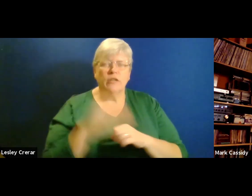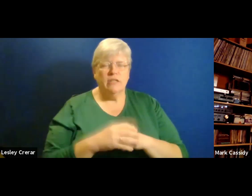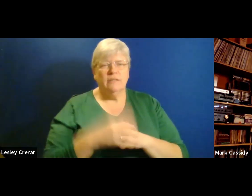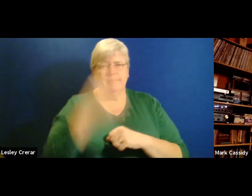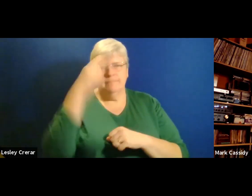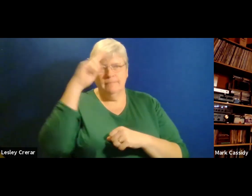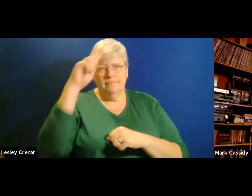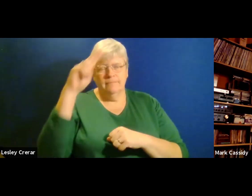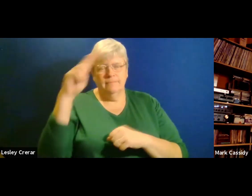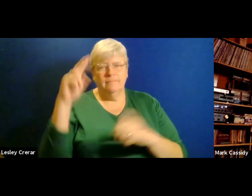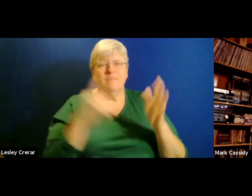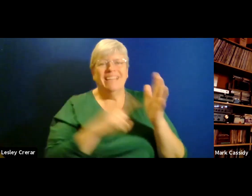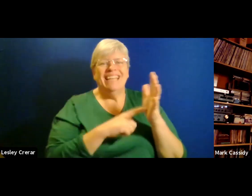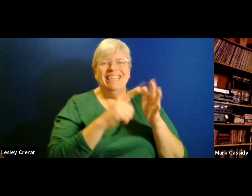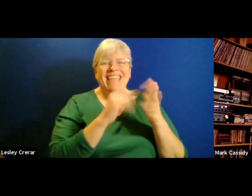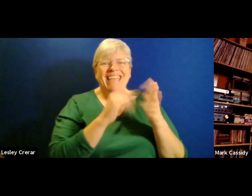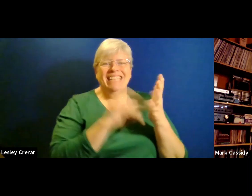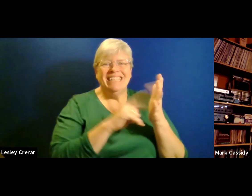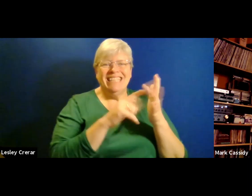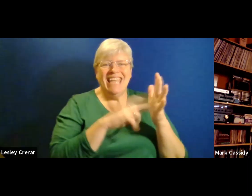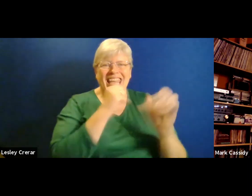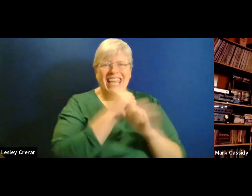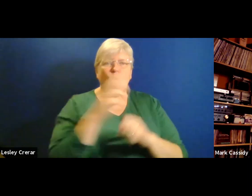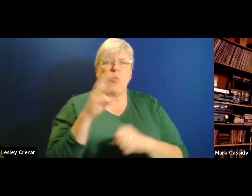called Testing the Water.